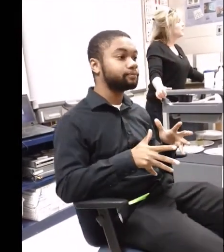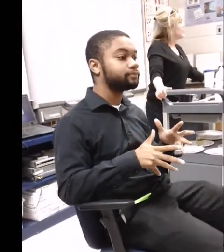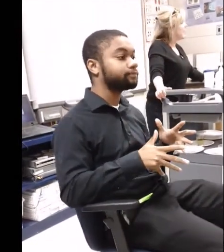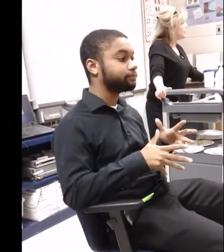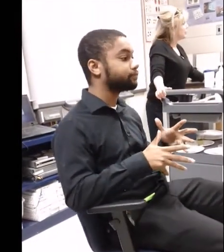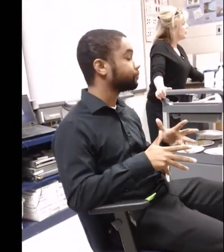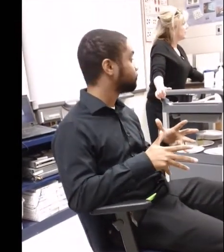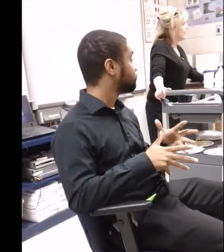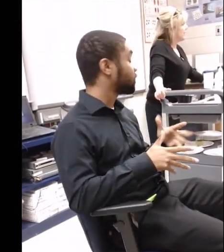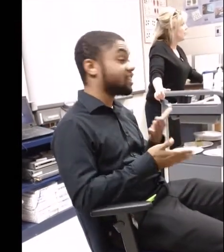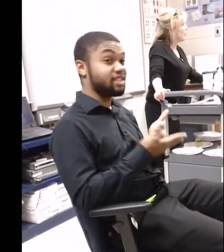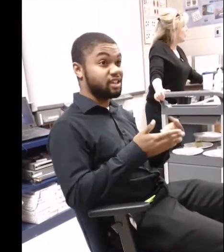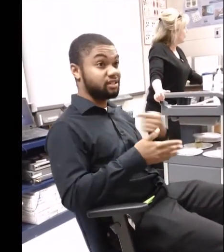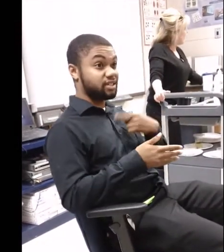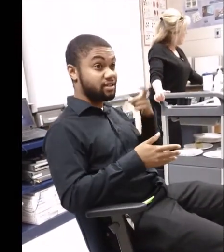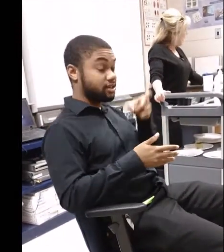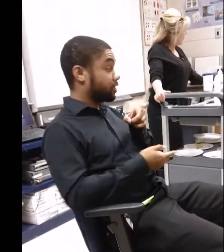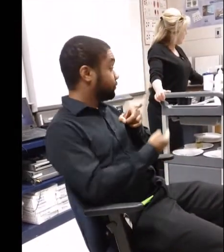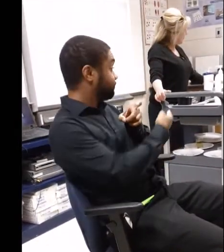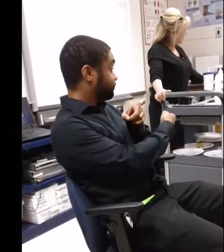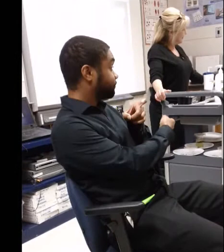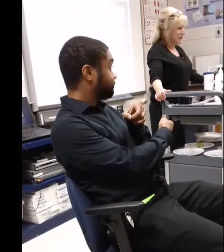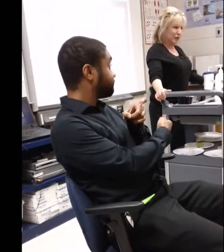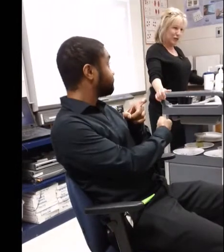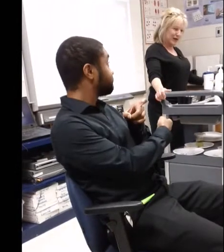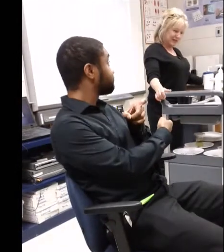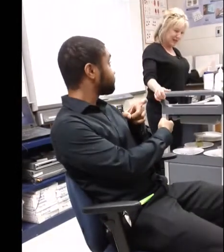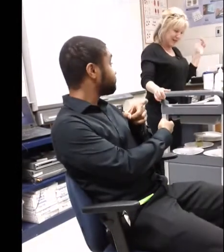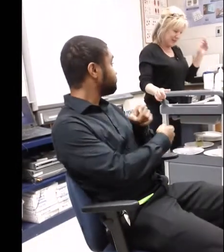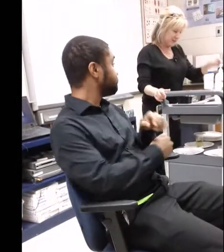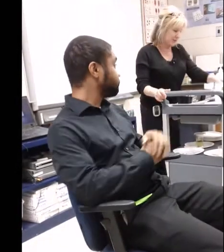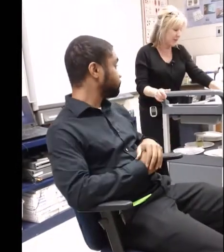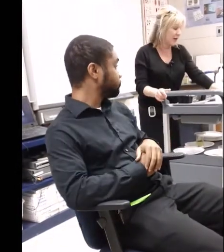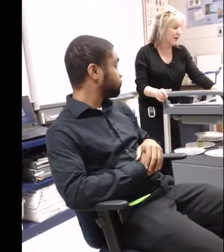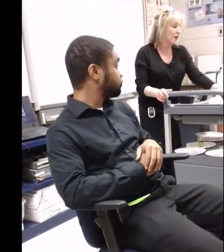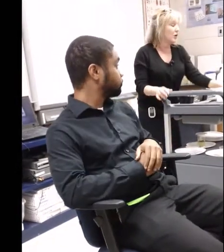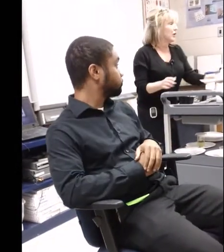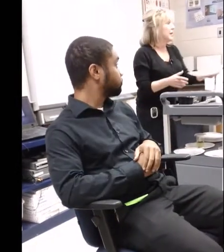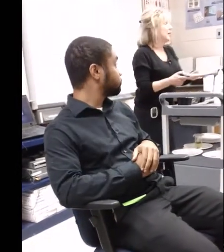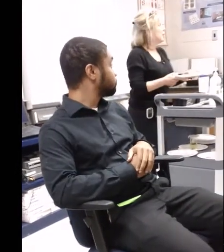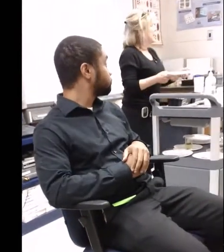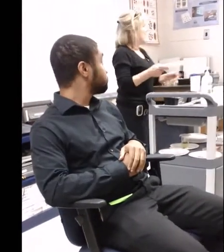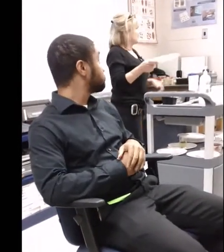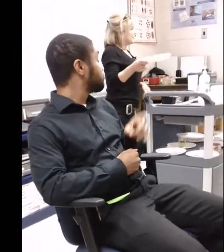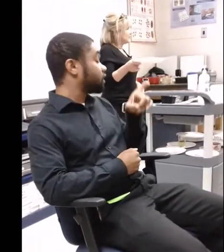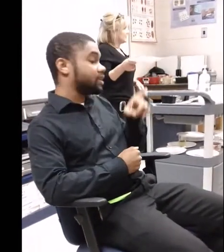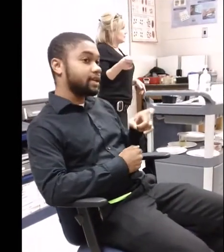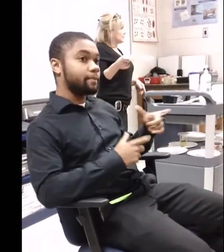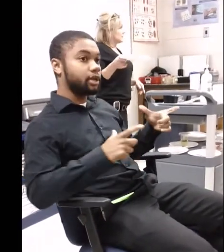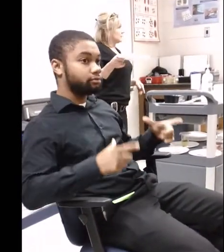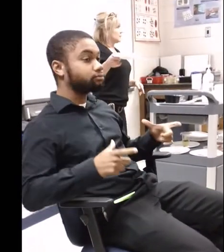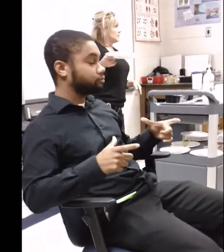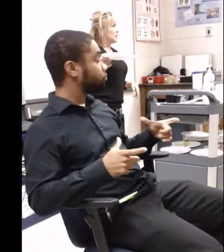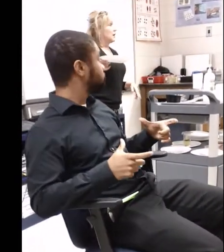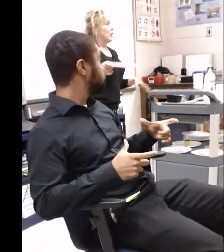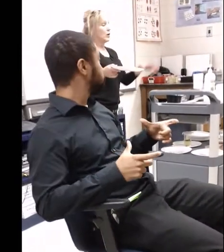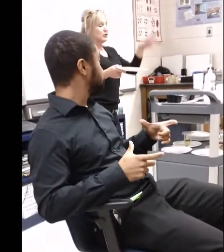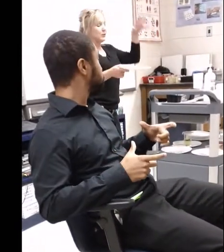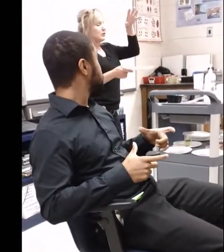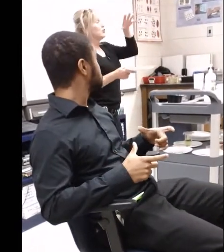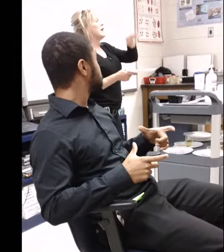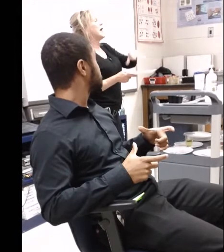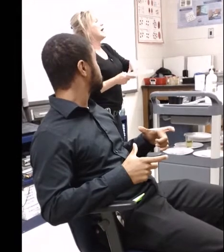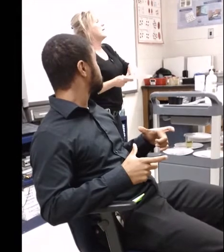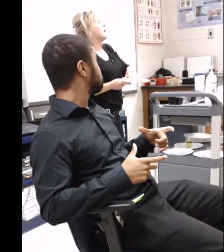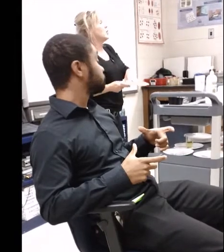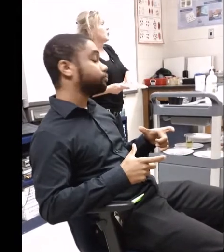the supplies you're gonna need when you get up your one time. You're gonna need a plate. I want you to